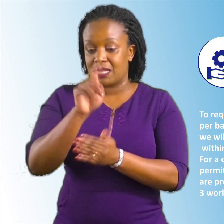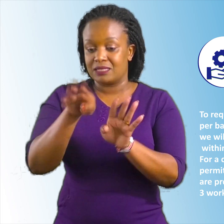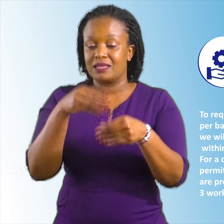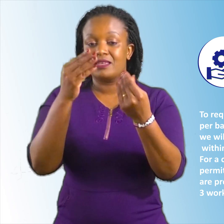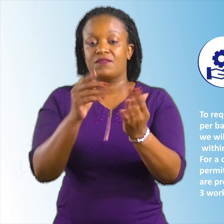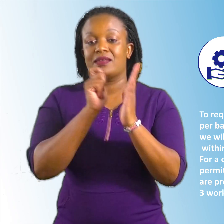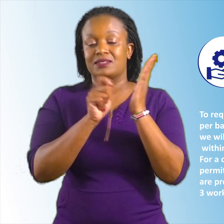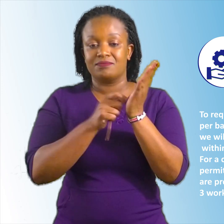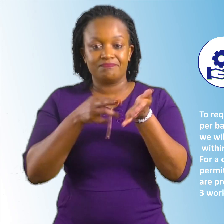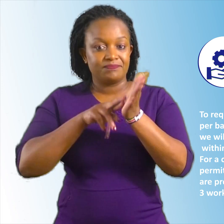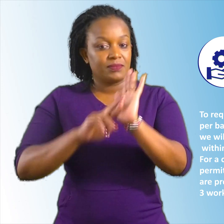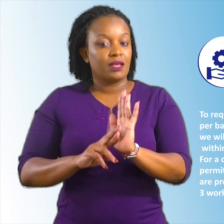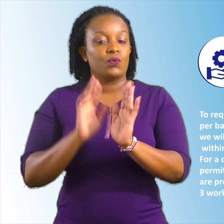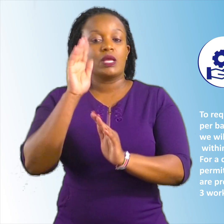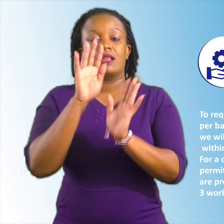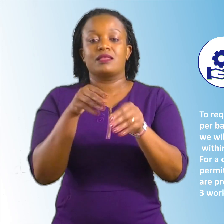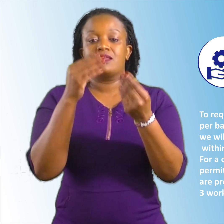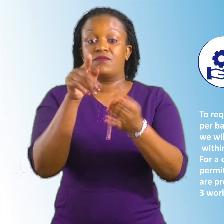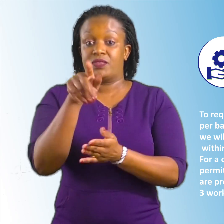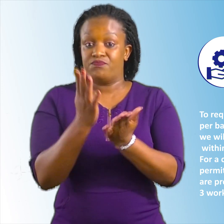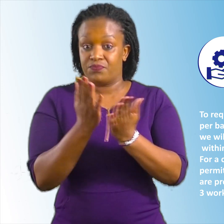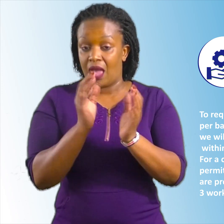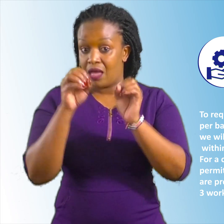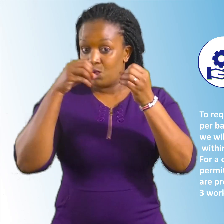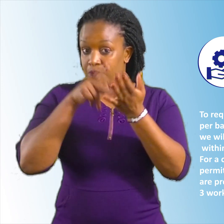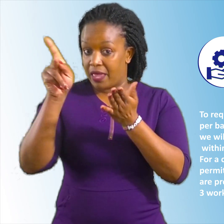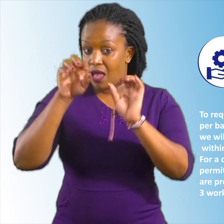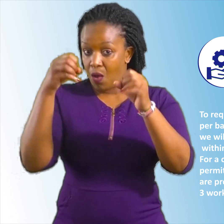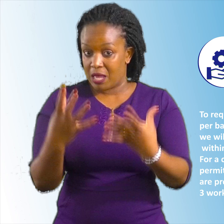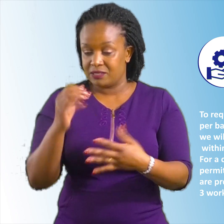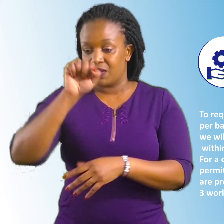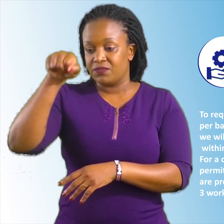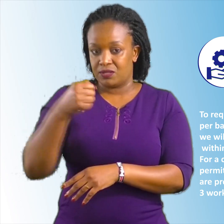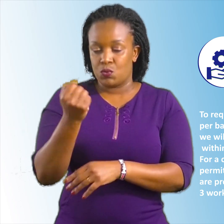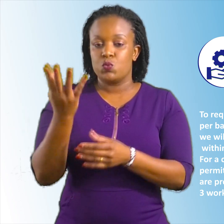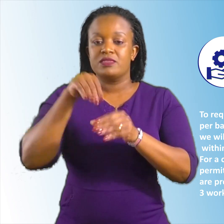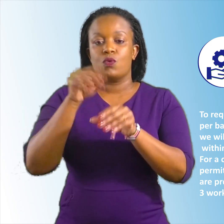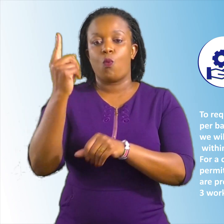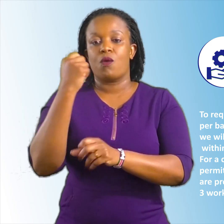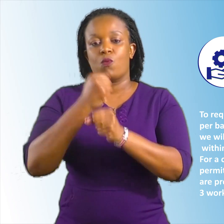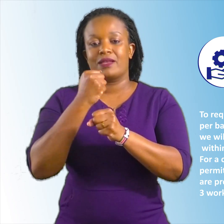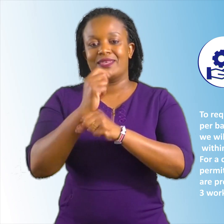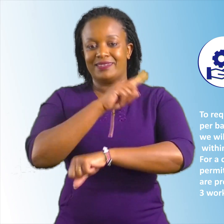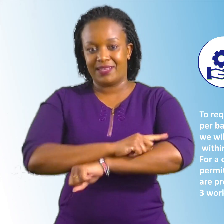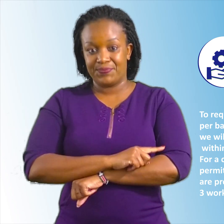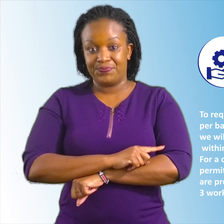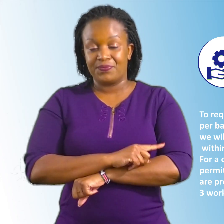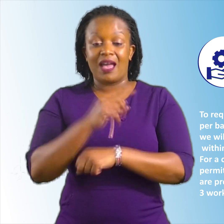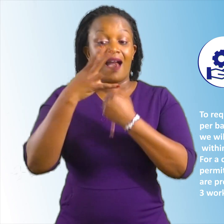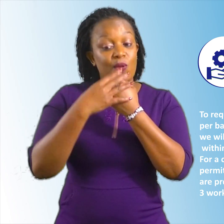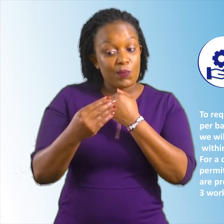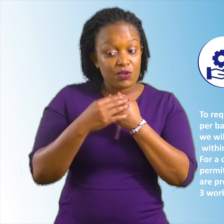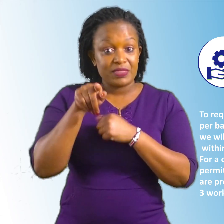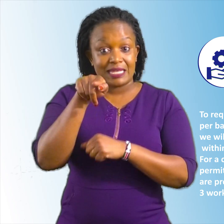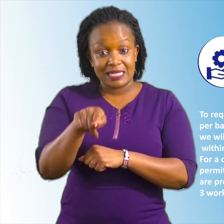written request. We will deliver this service at 5,000 Kenya shillings within 1 working day. For a